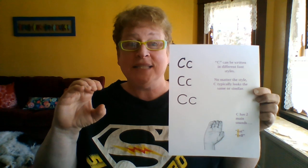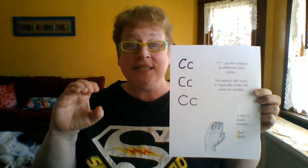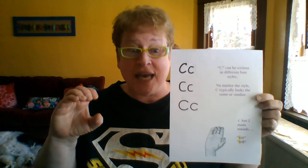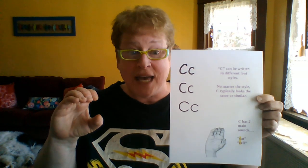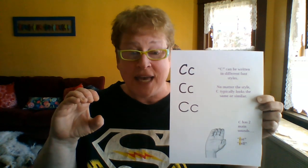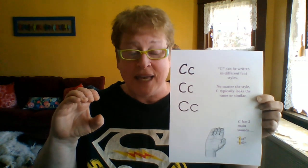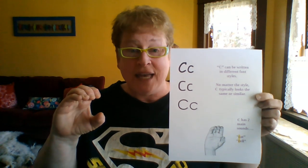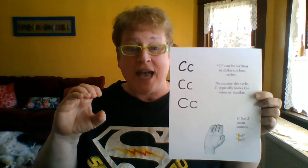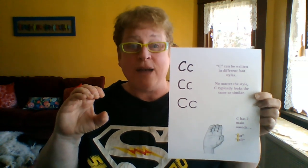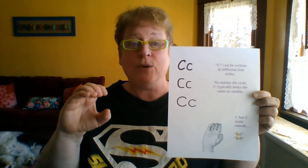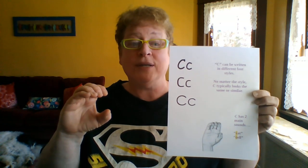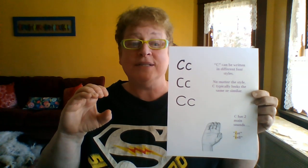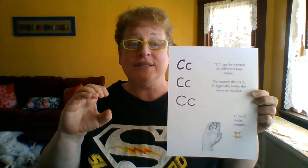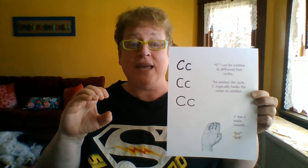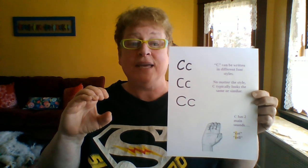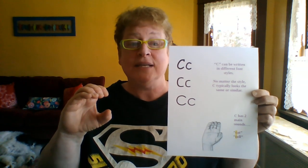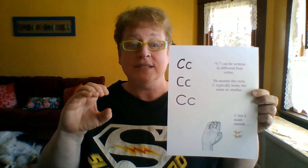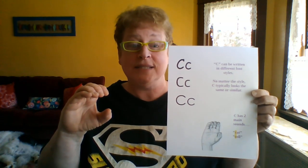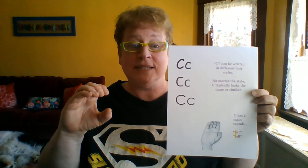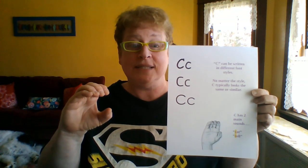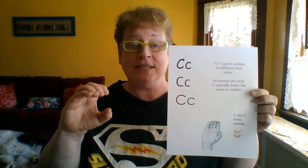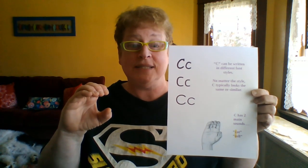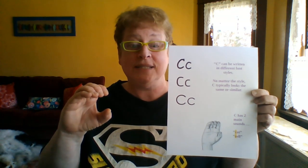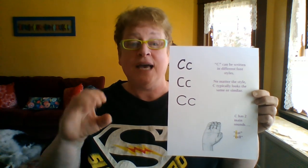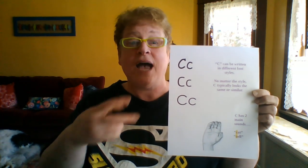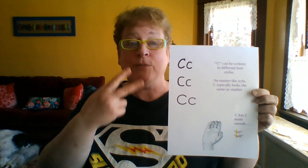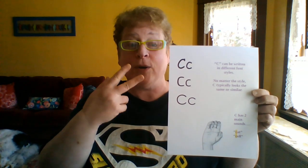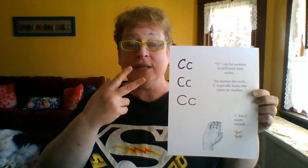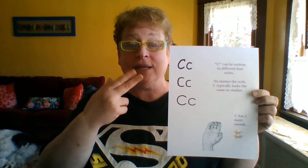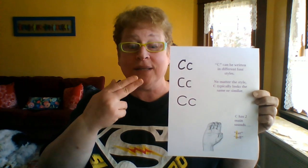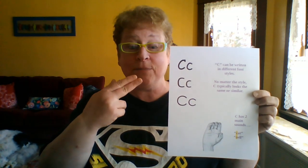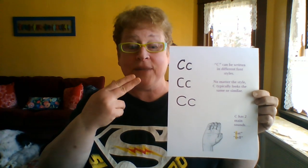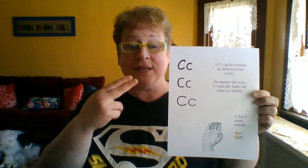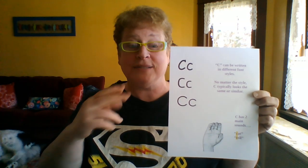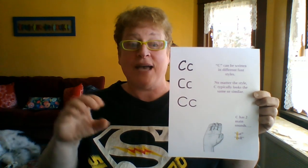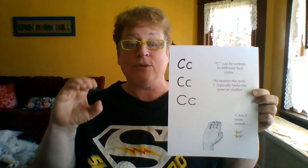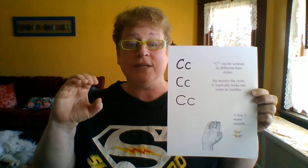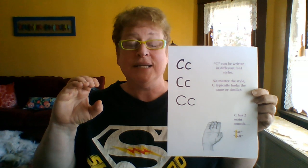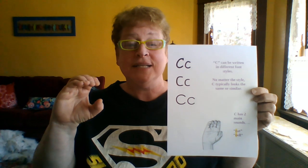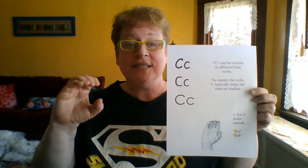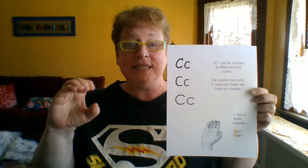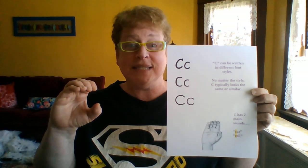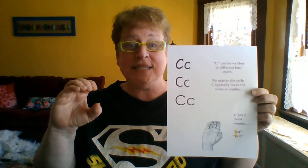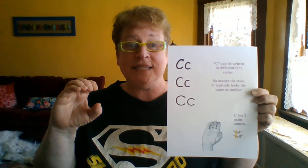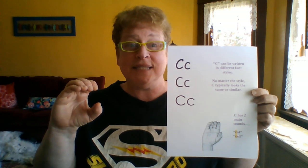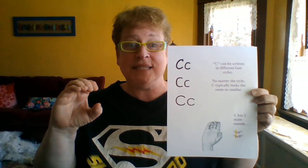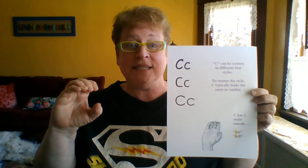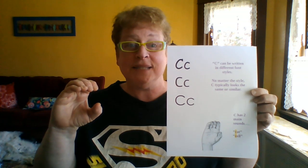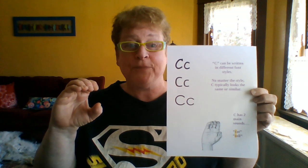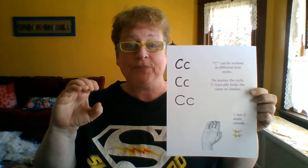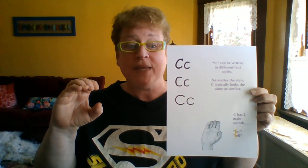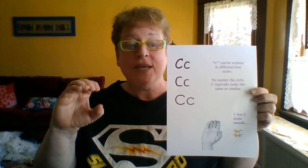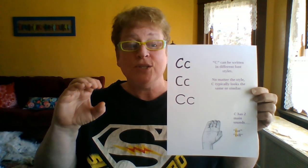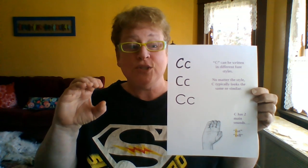sa. I'm going to say s. I'm going to clip that sound. S.